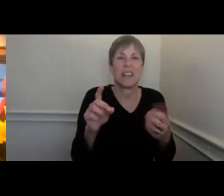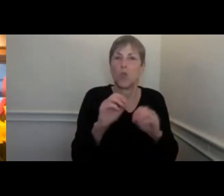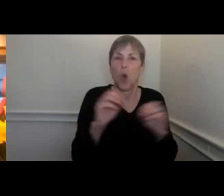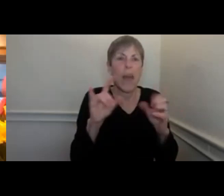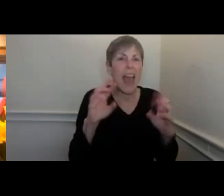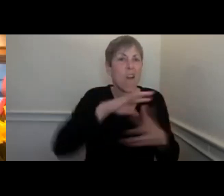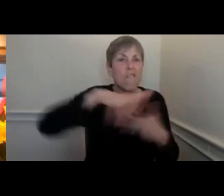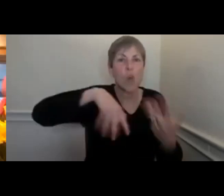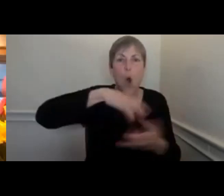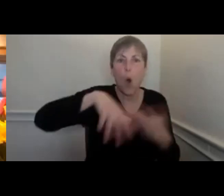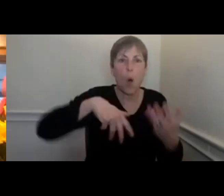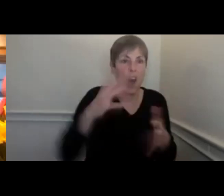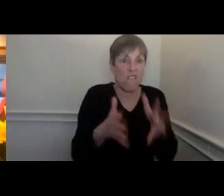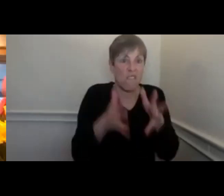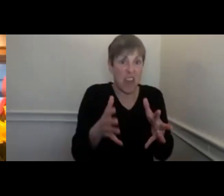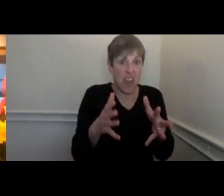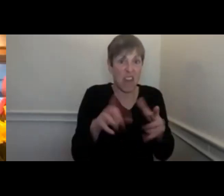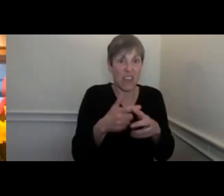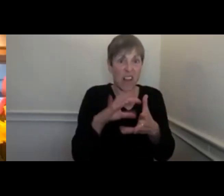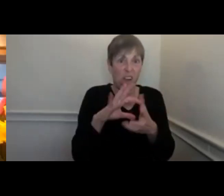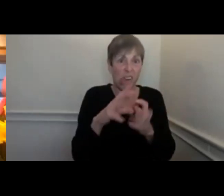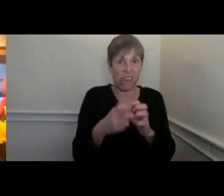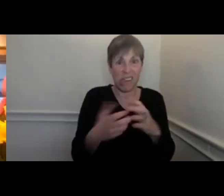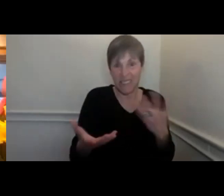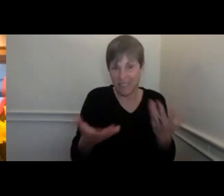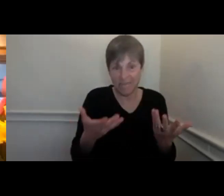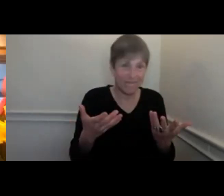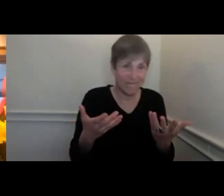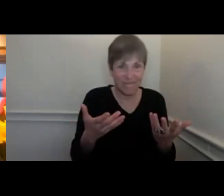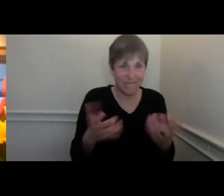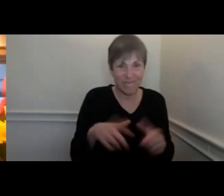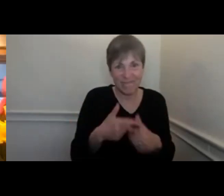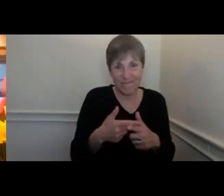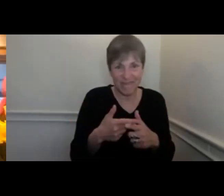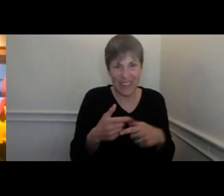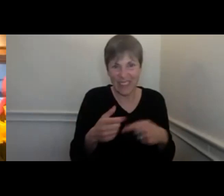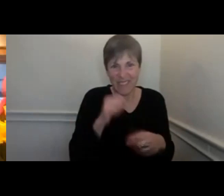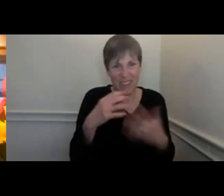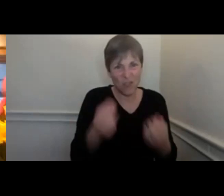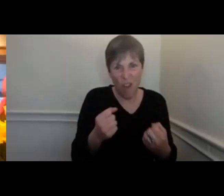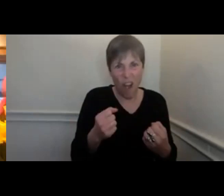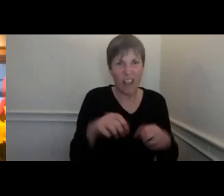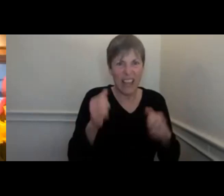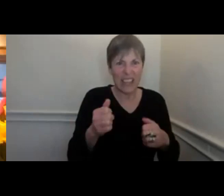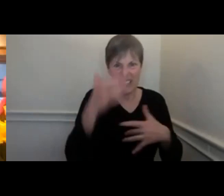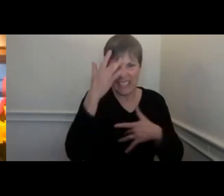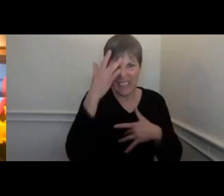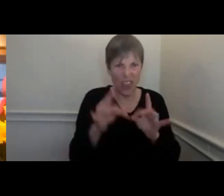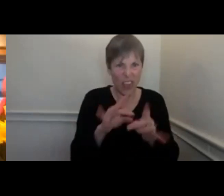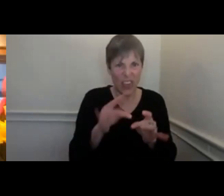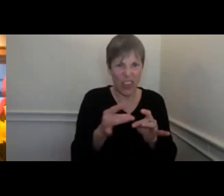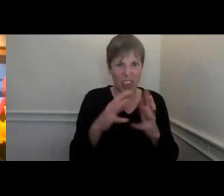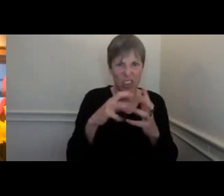just increase your capacity of plants to be resilient in terms of disease, to not be as susceptible